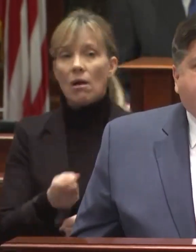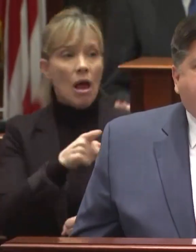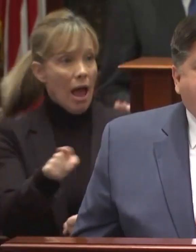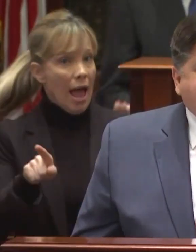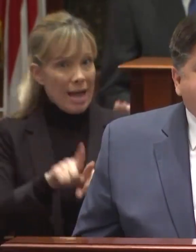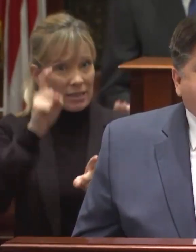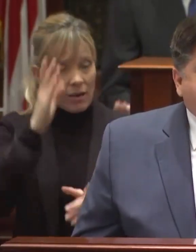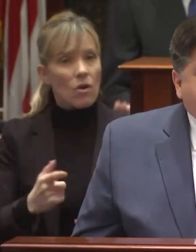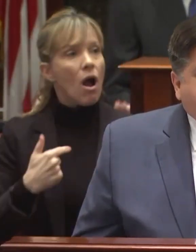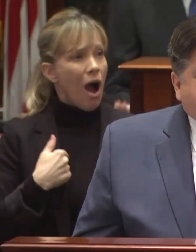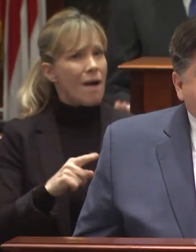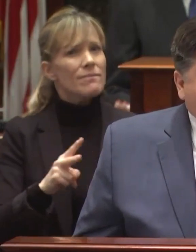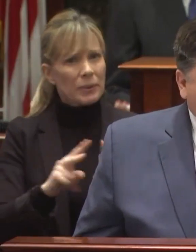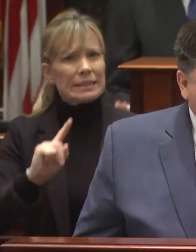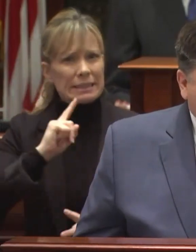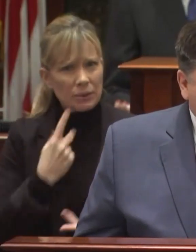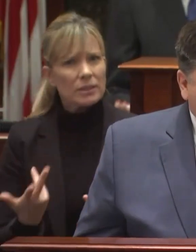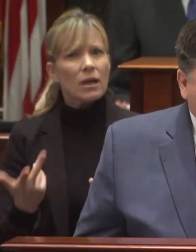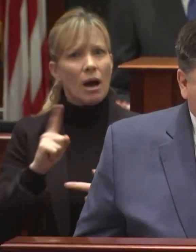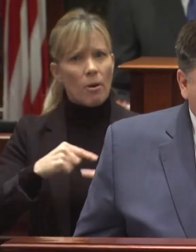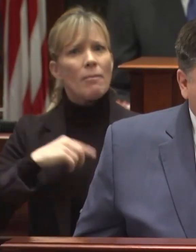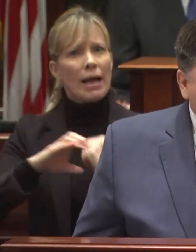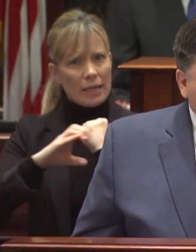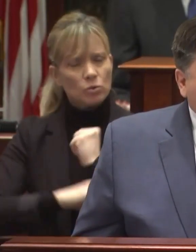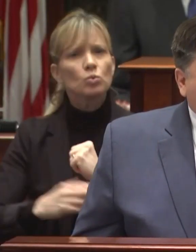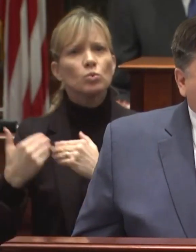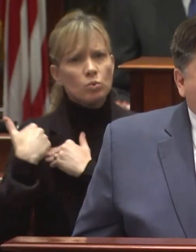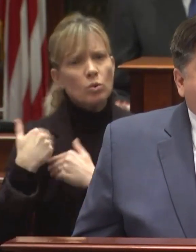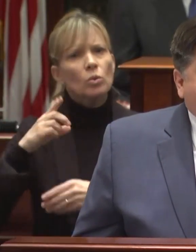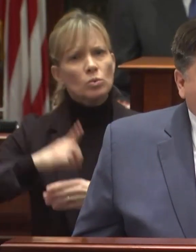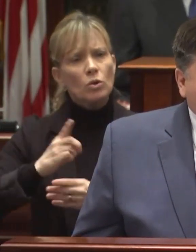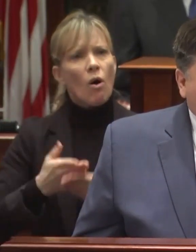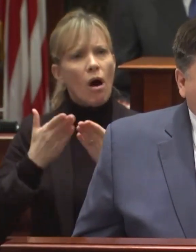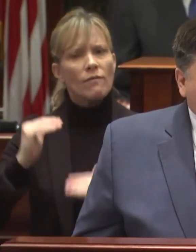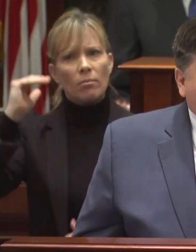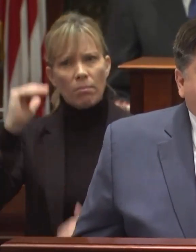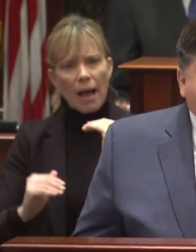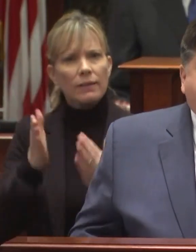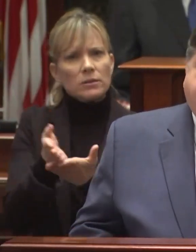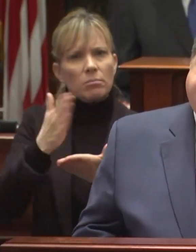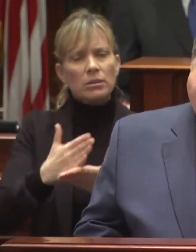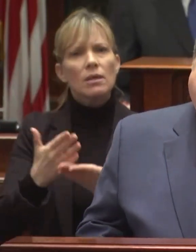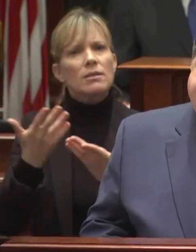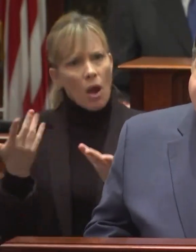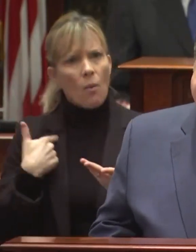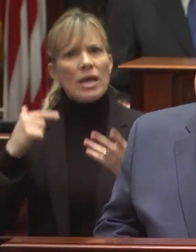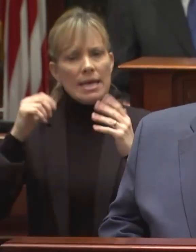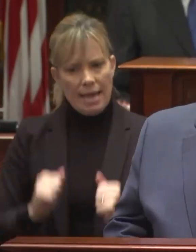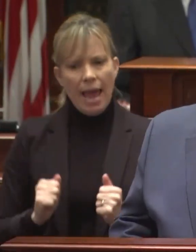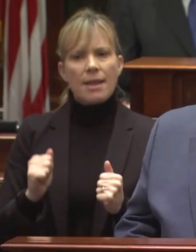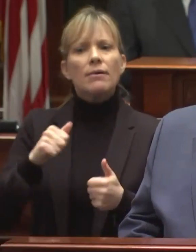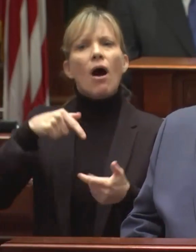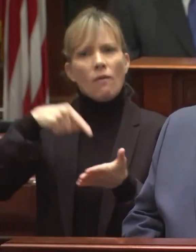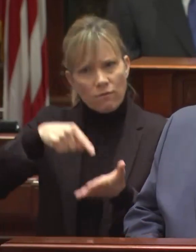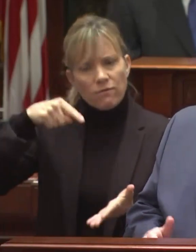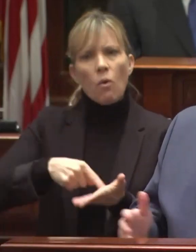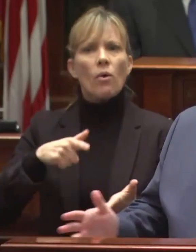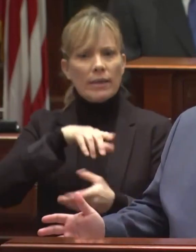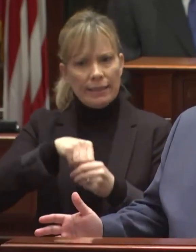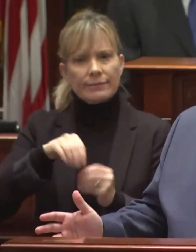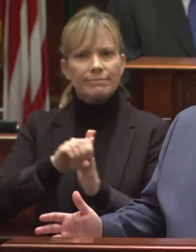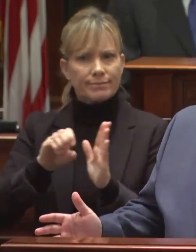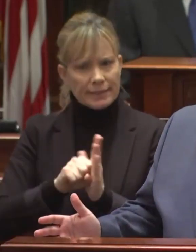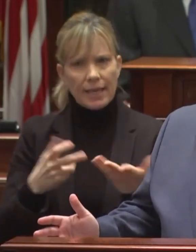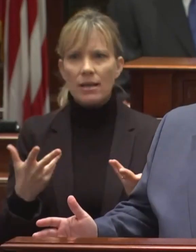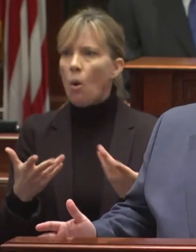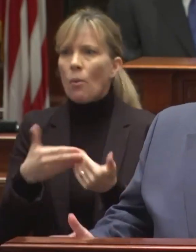your governor, I take seriously my constitutional duty to offer a balanced budget that lives within our means as a state, whatever